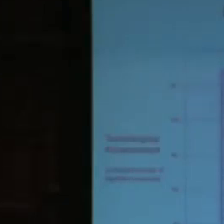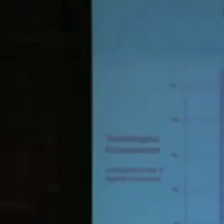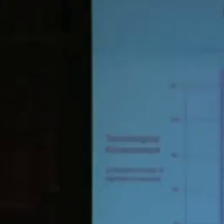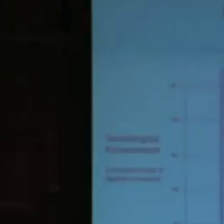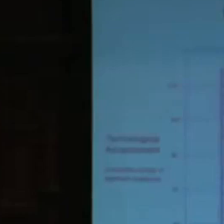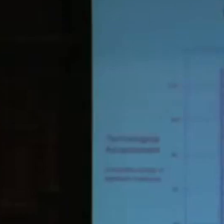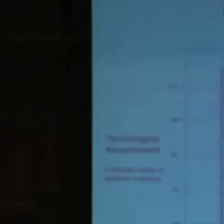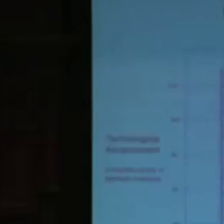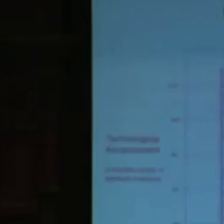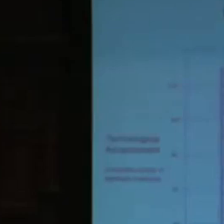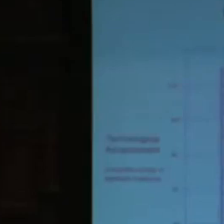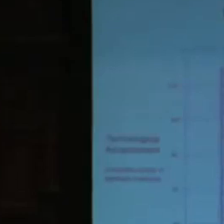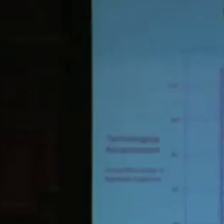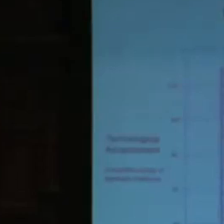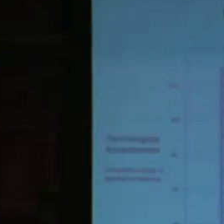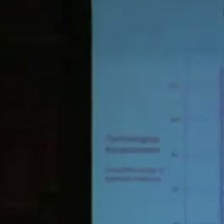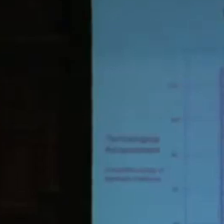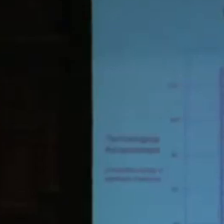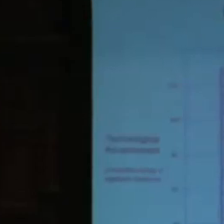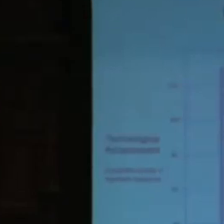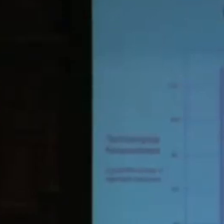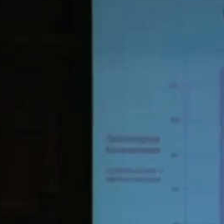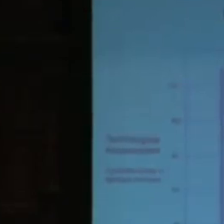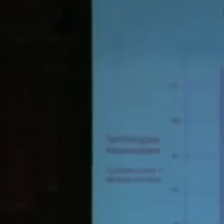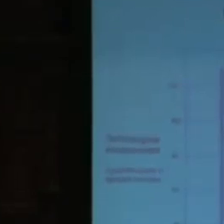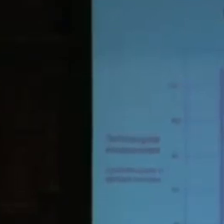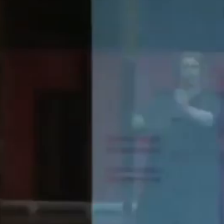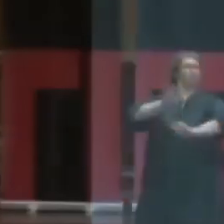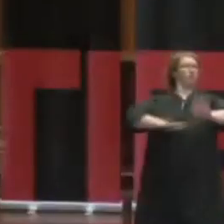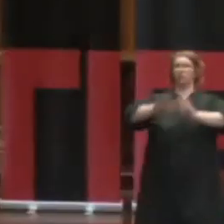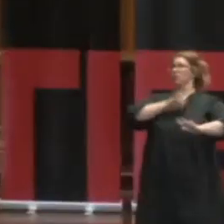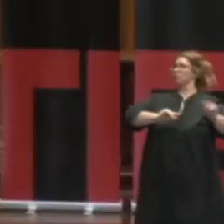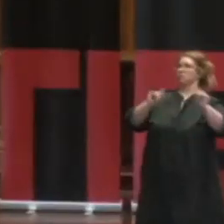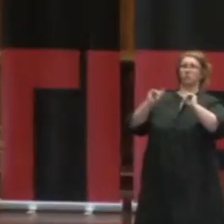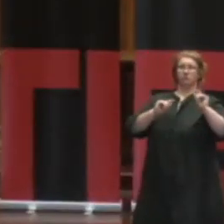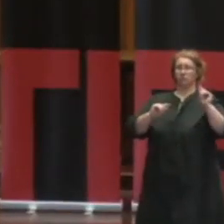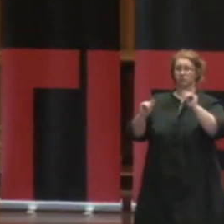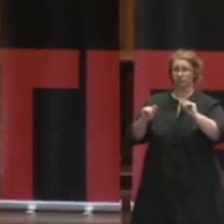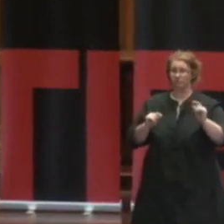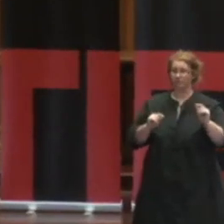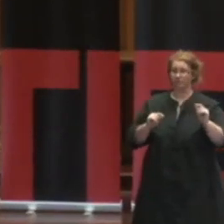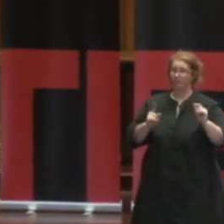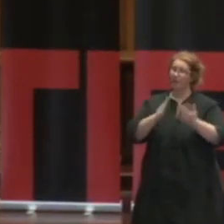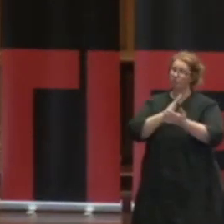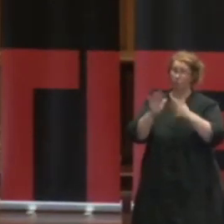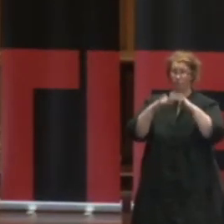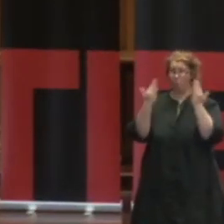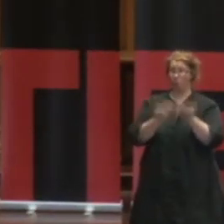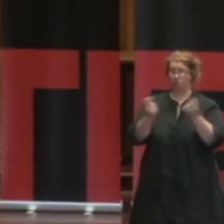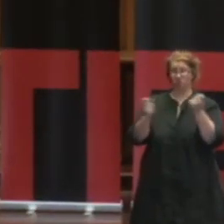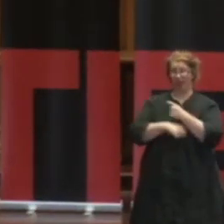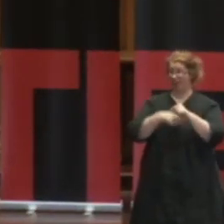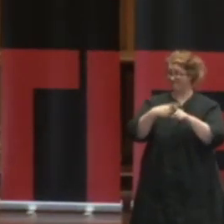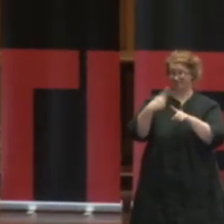and put yourself forward 30 years, and you would be a fish out of water. The world is changing much more